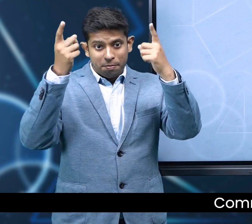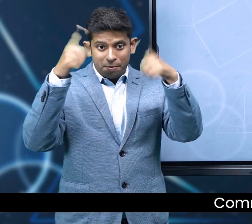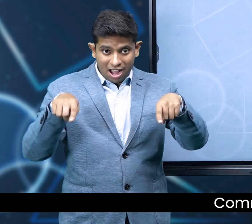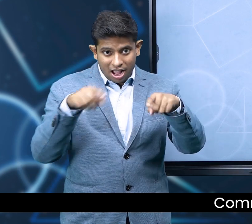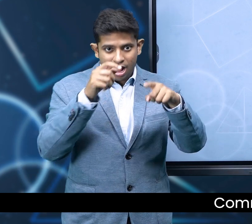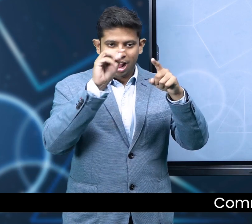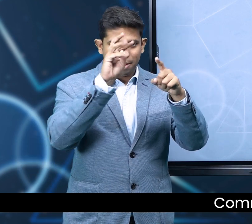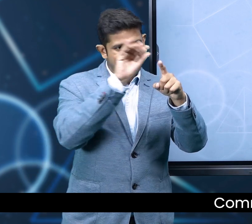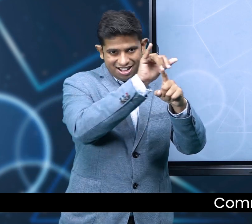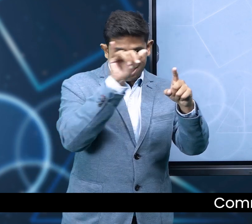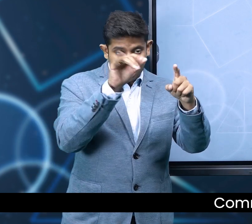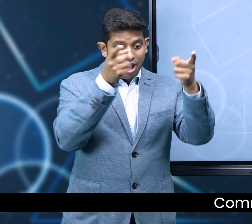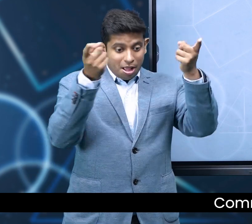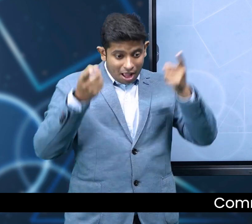common factors,